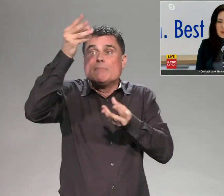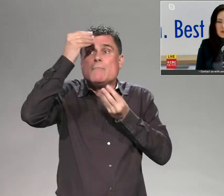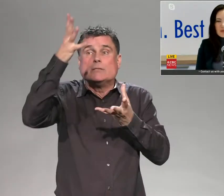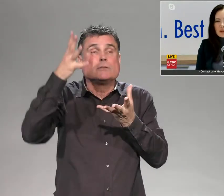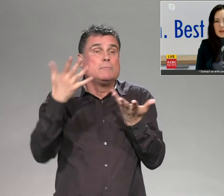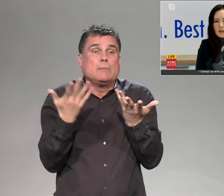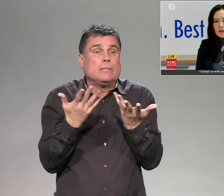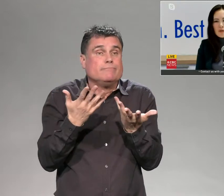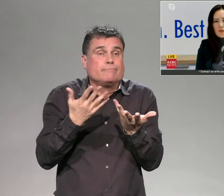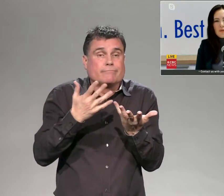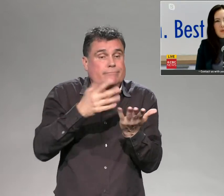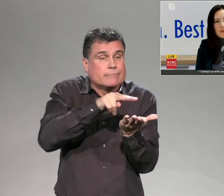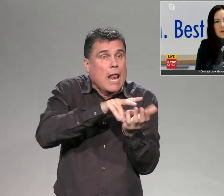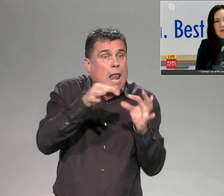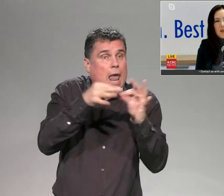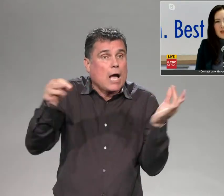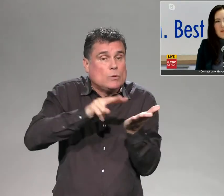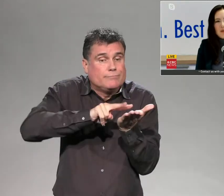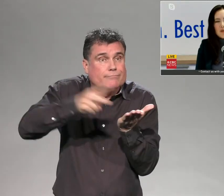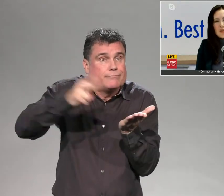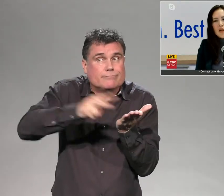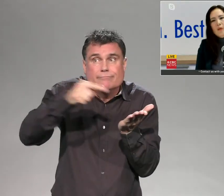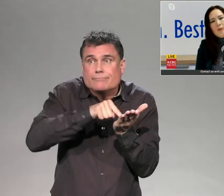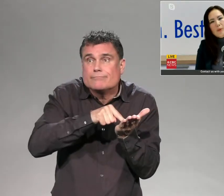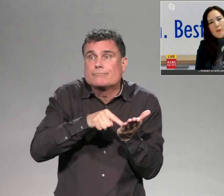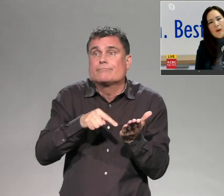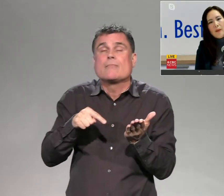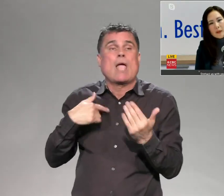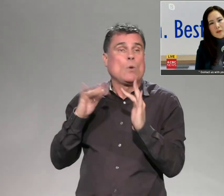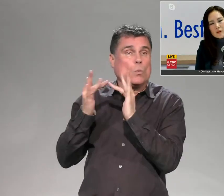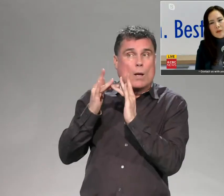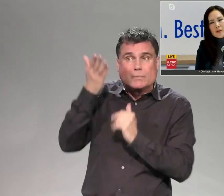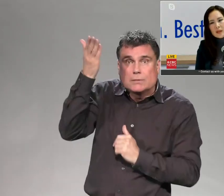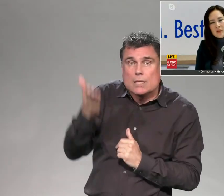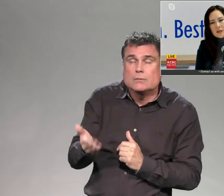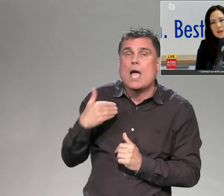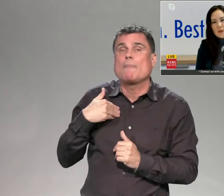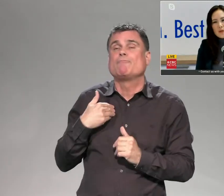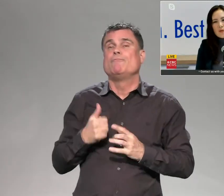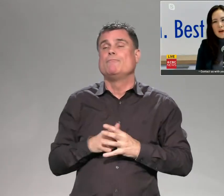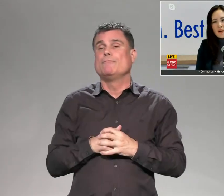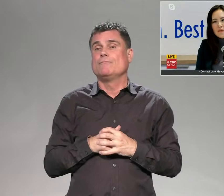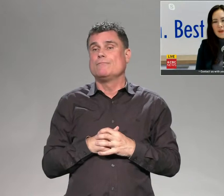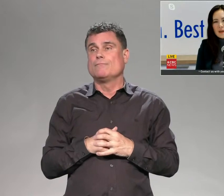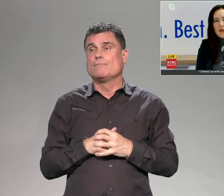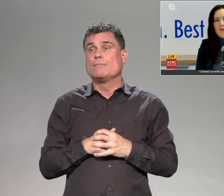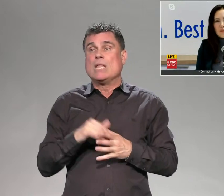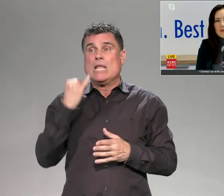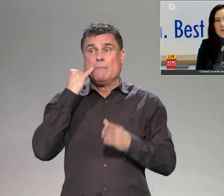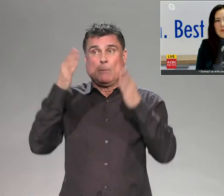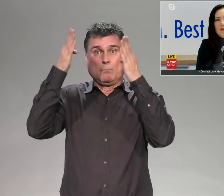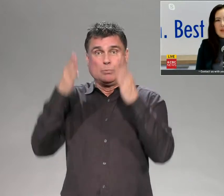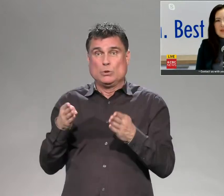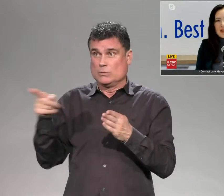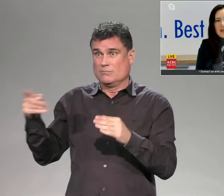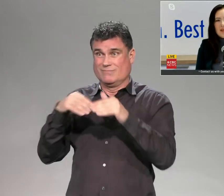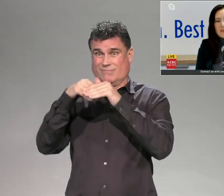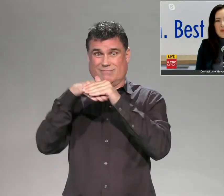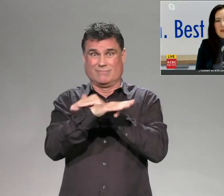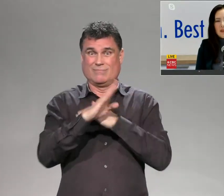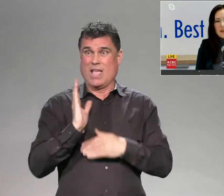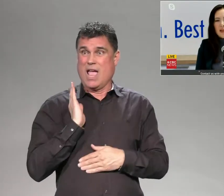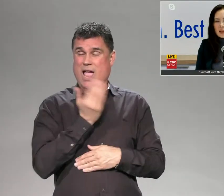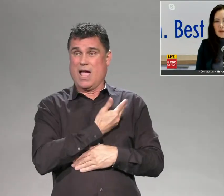call in to translate into over 200 languages. When people come into our site, we also have that virtual